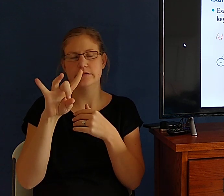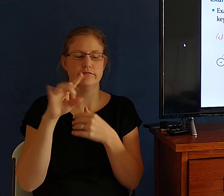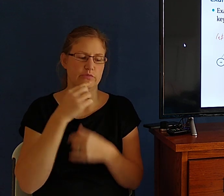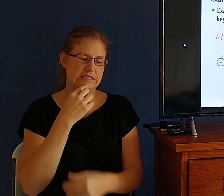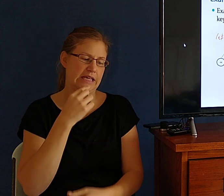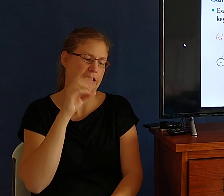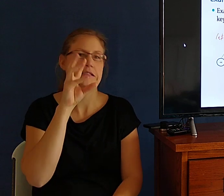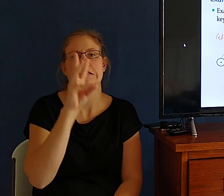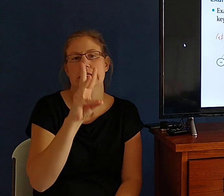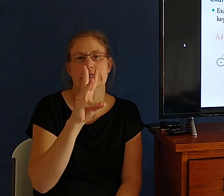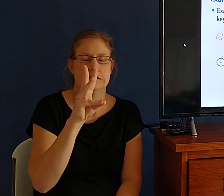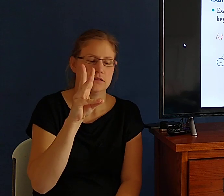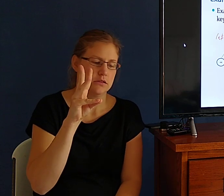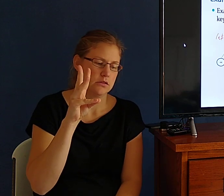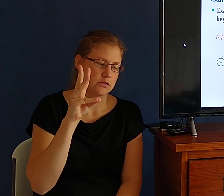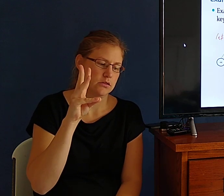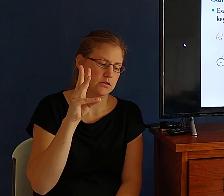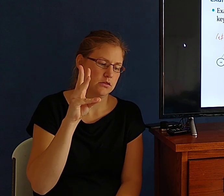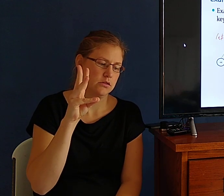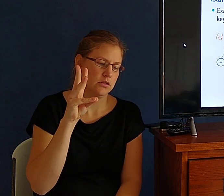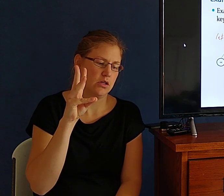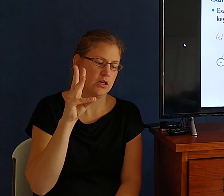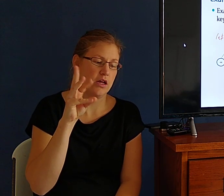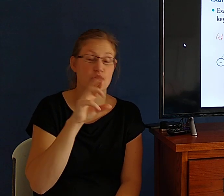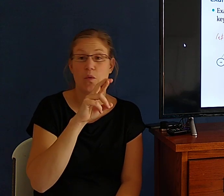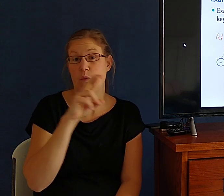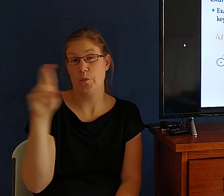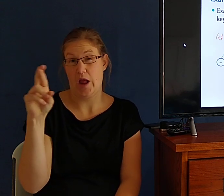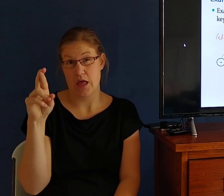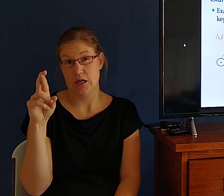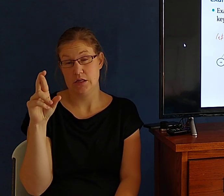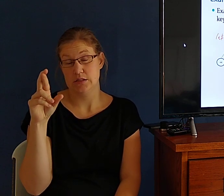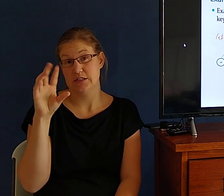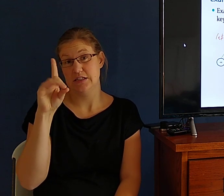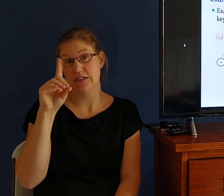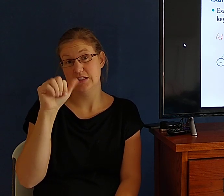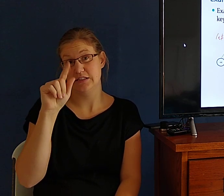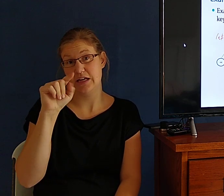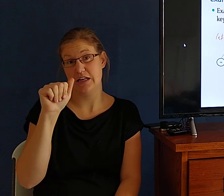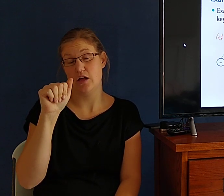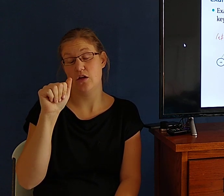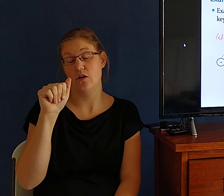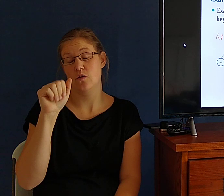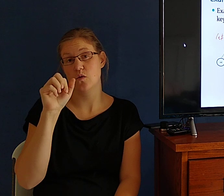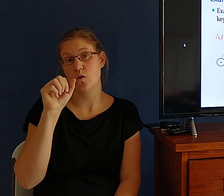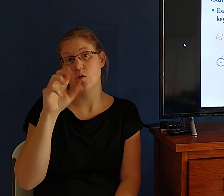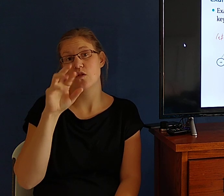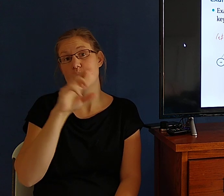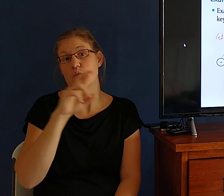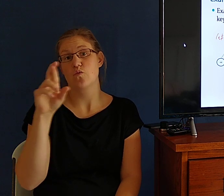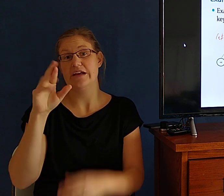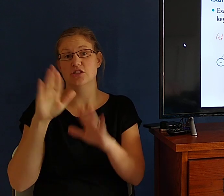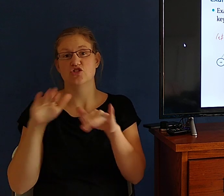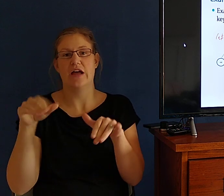less than 8. And the right data or the right child for this